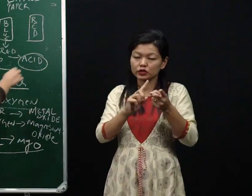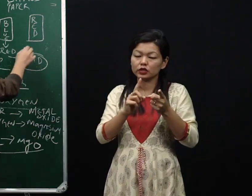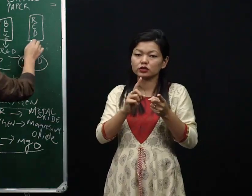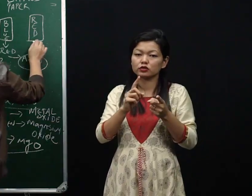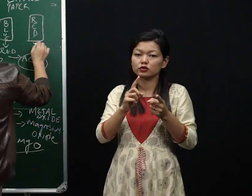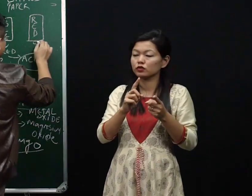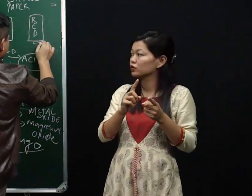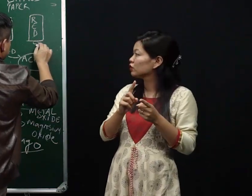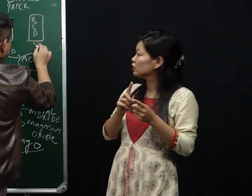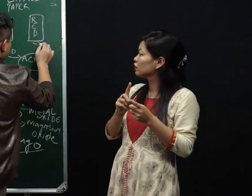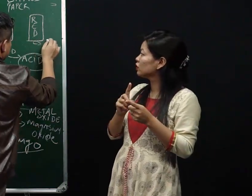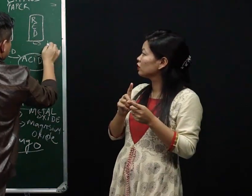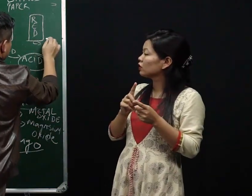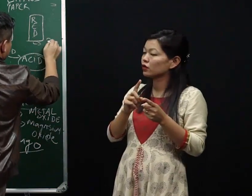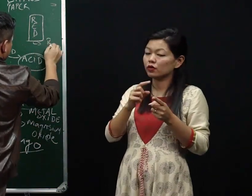to blue,